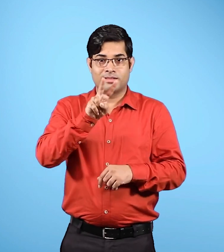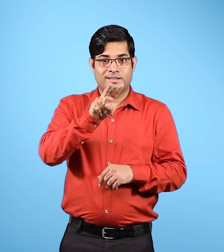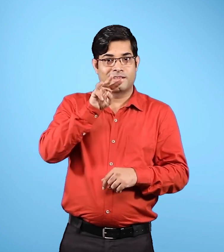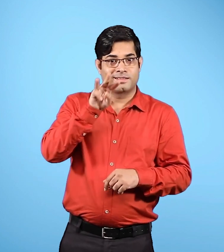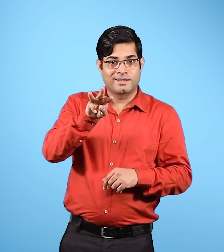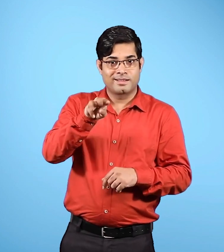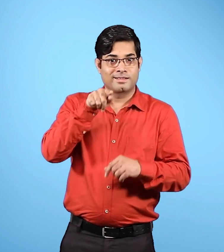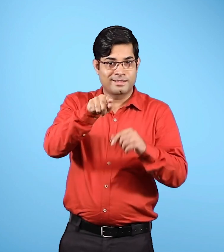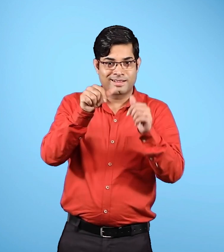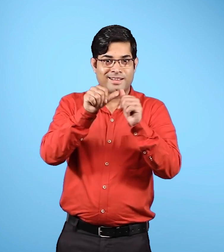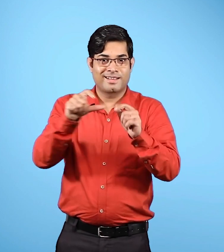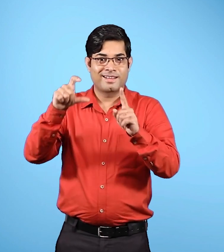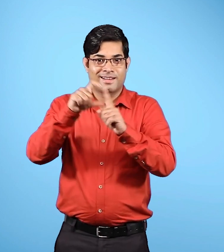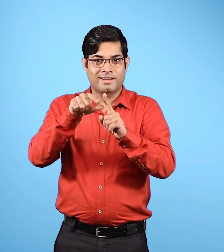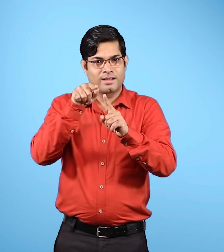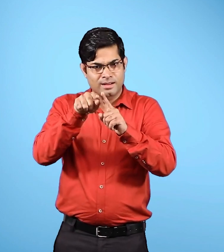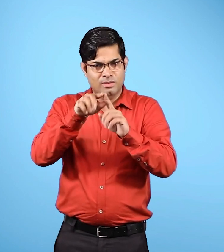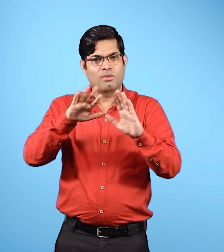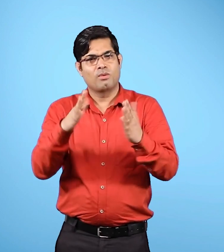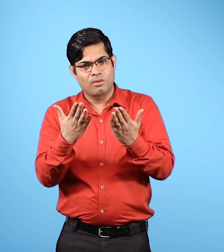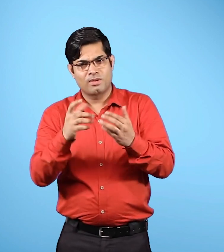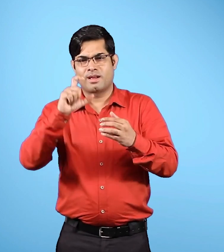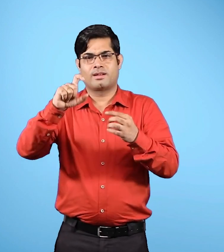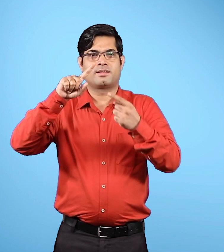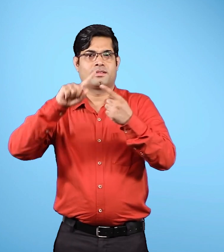present about 2000 AD or CE.